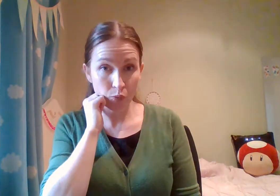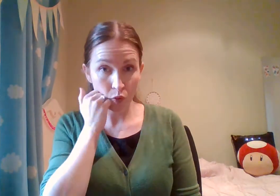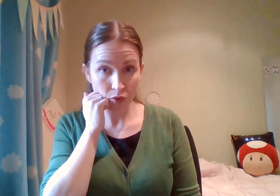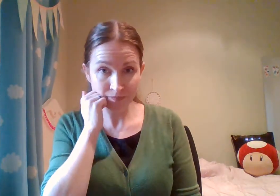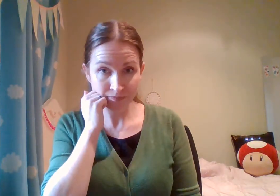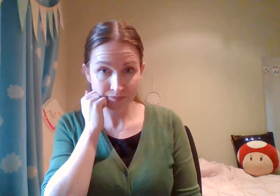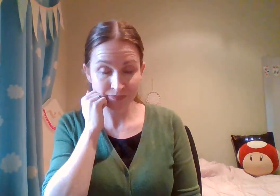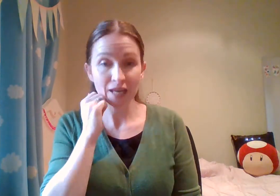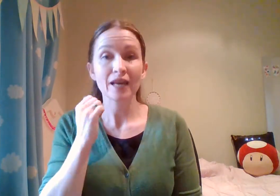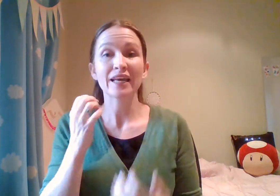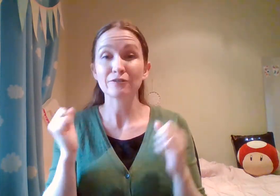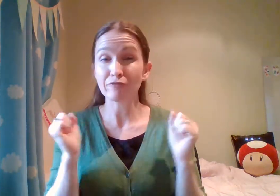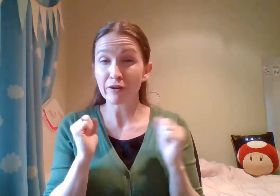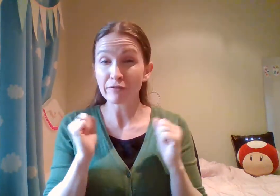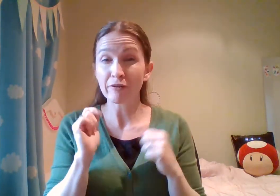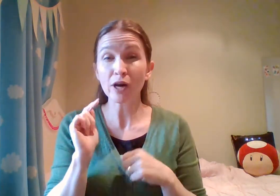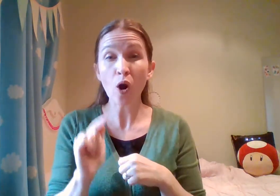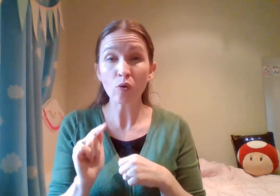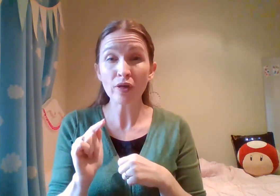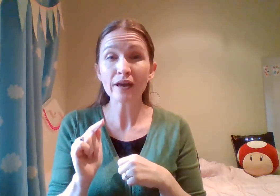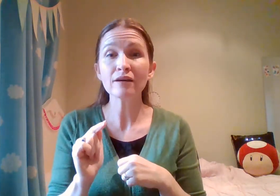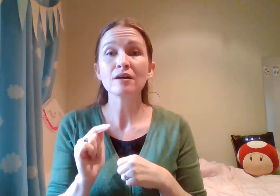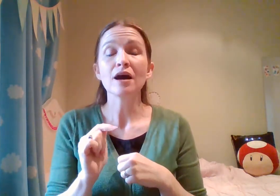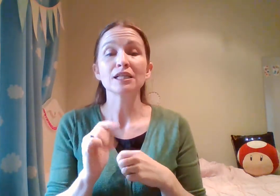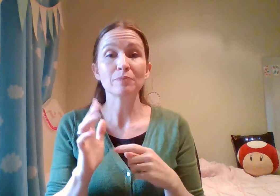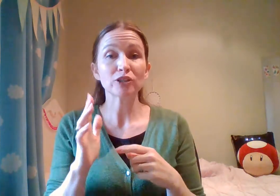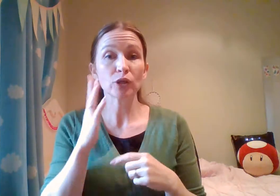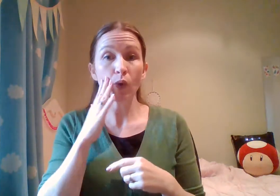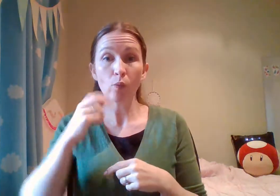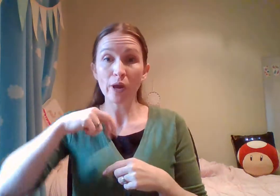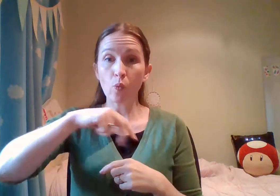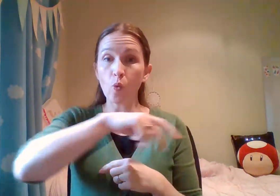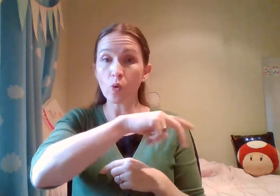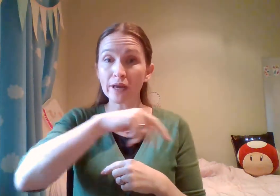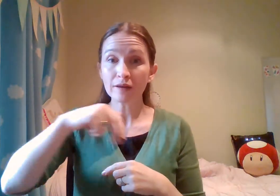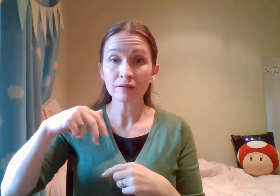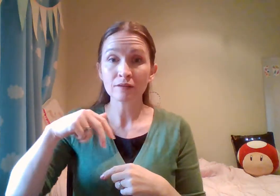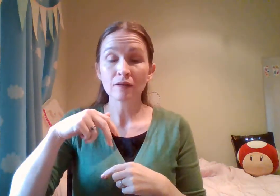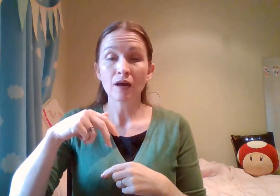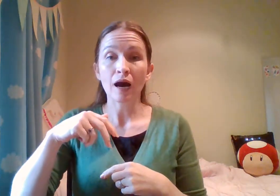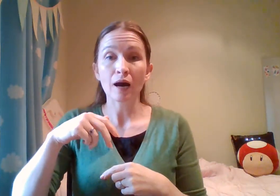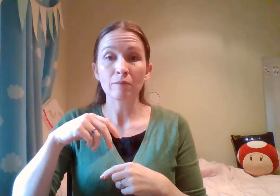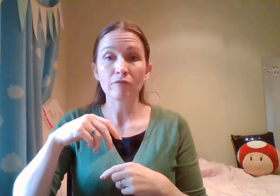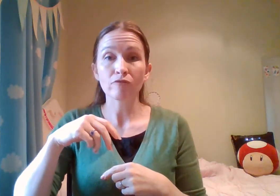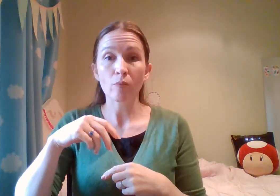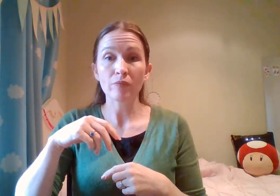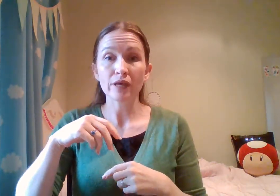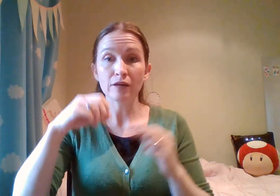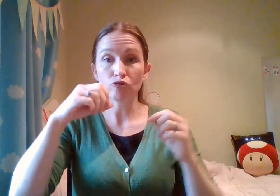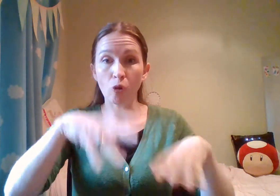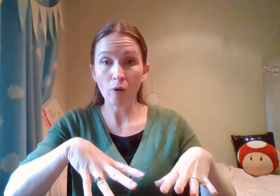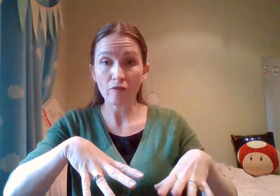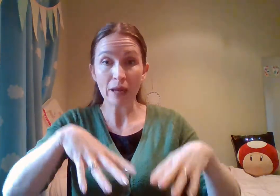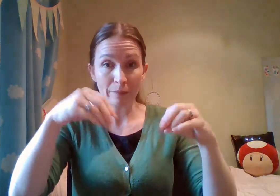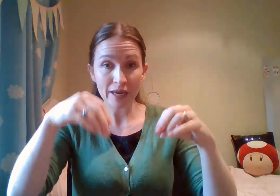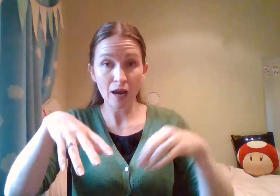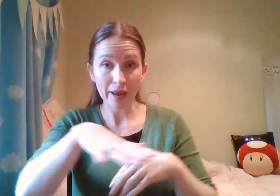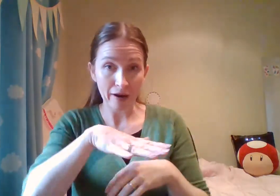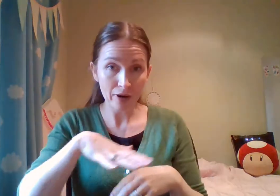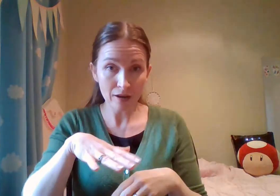warm. It gets very cold there, especially when we are walking from the drop-off and pick-up area